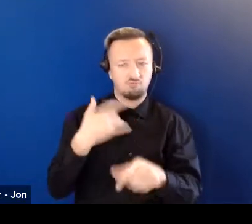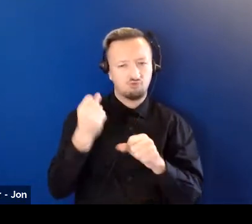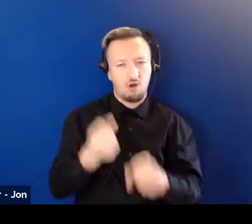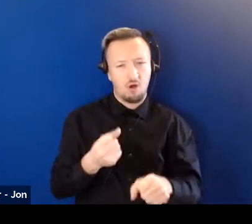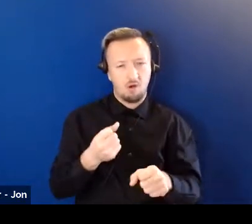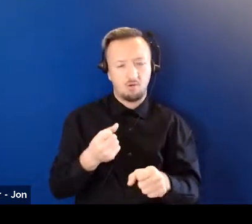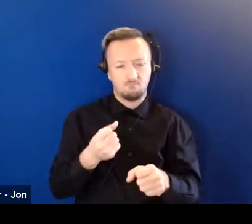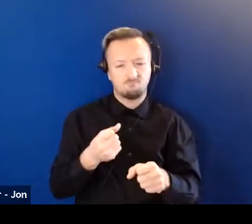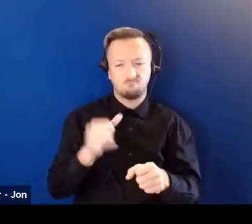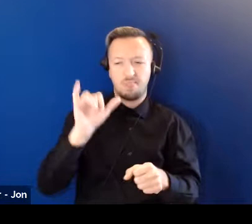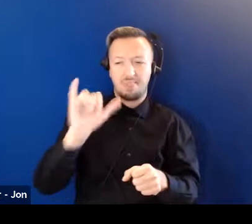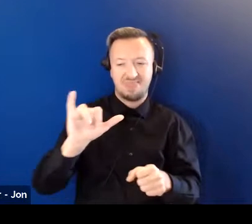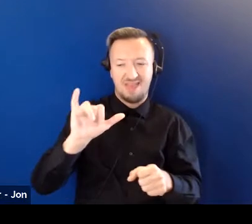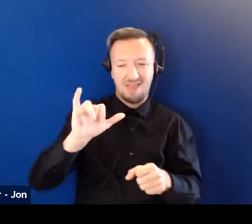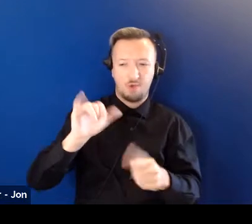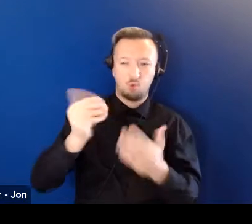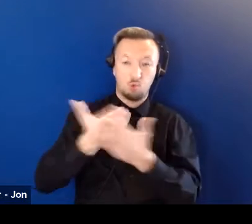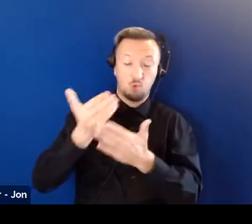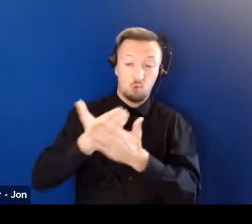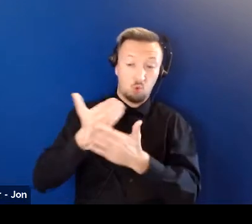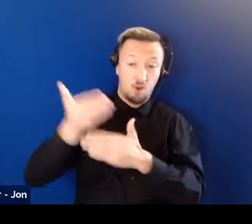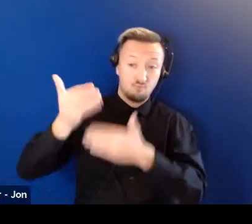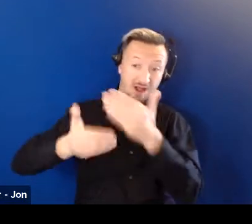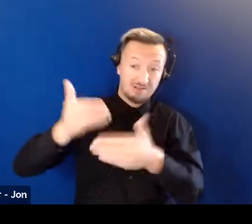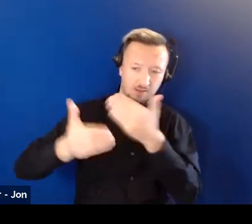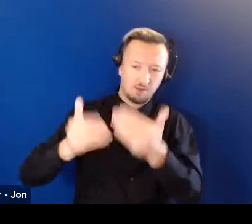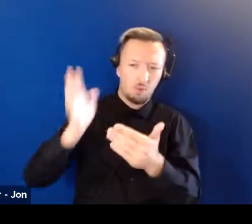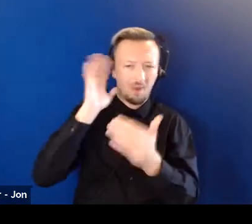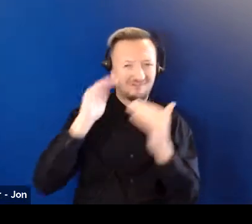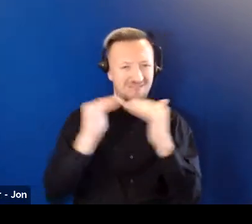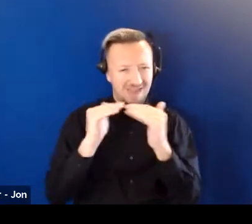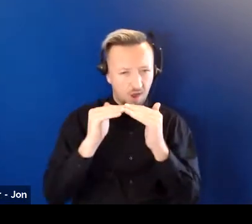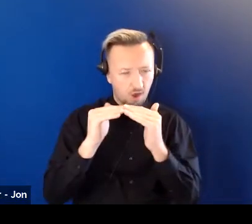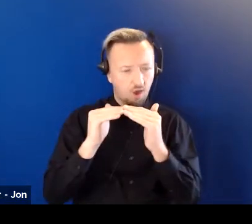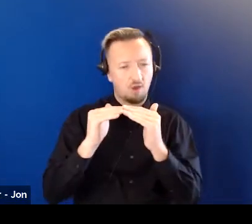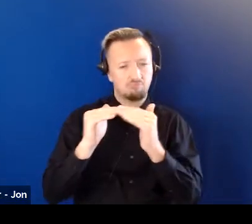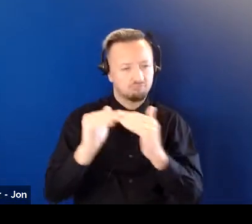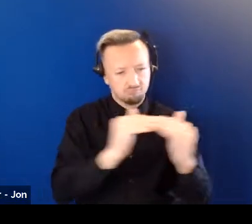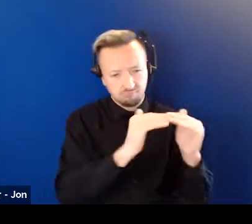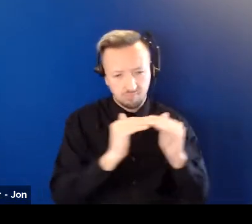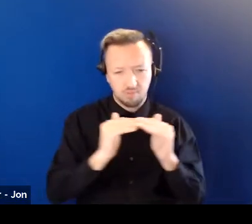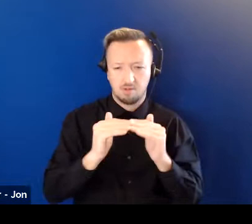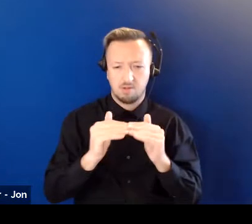be fairly distributed and fairly used across the state.